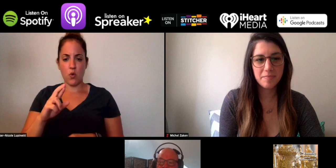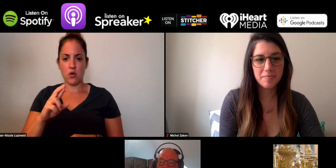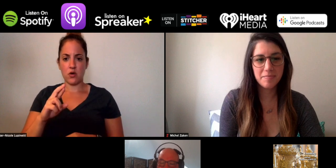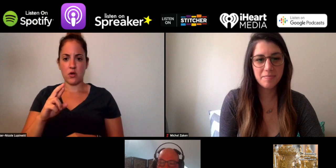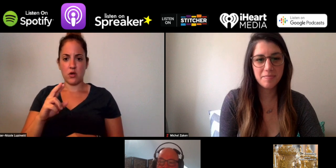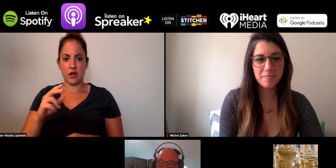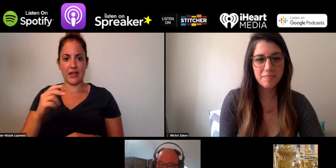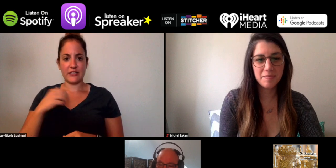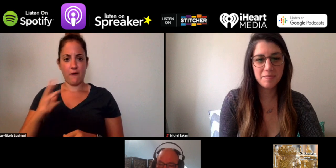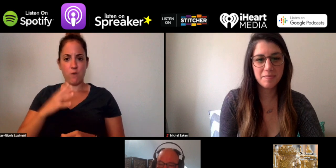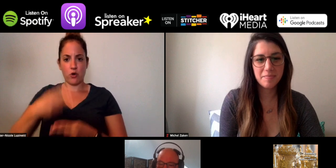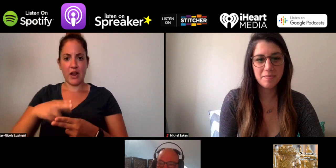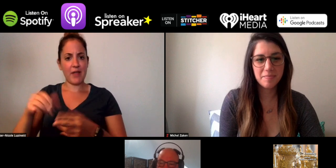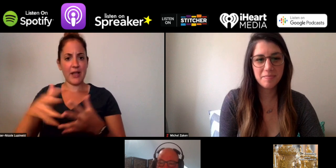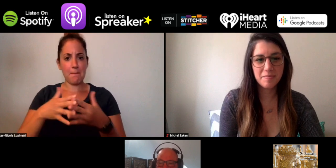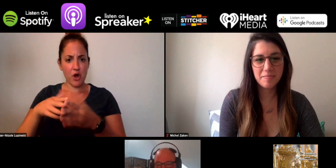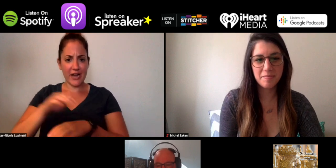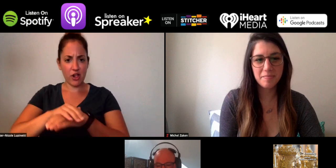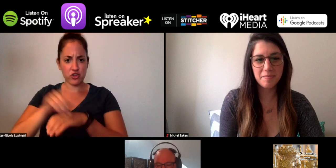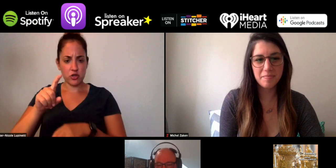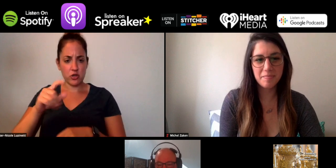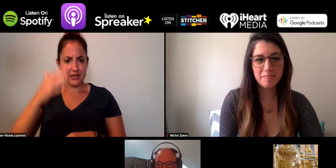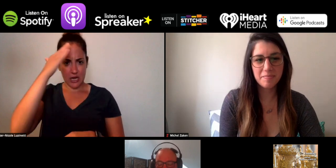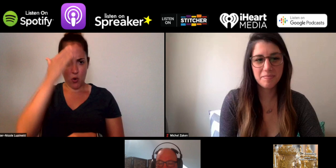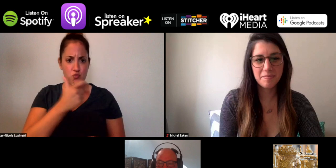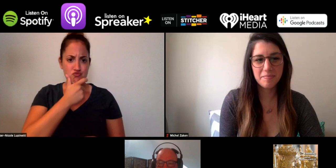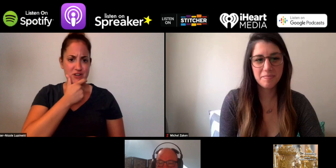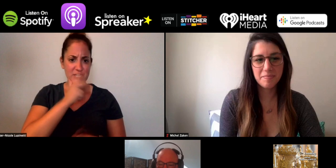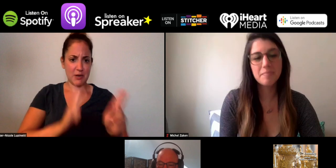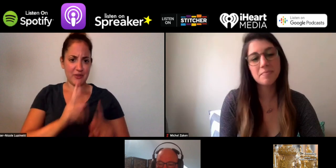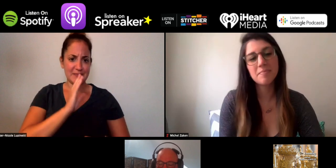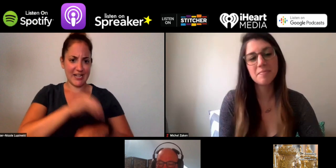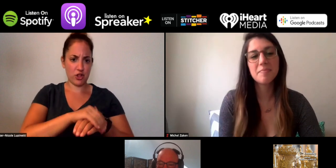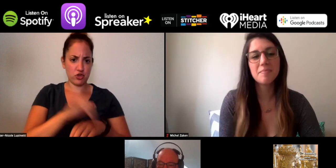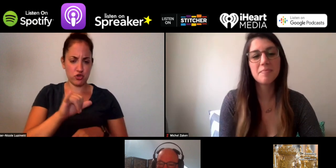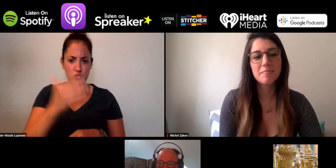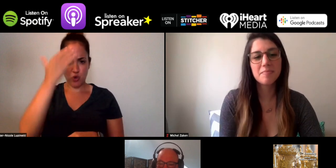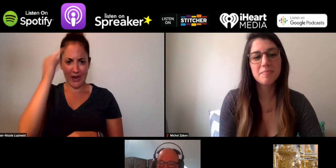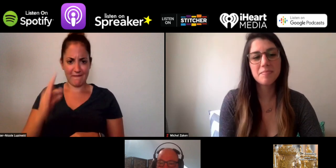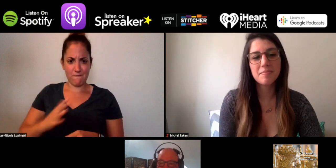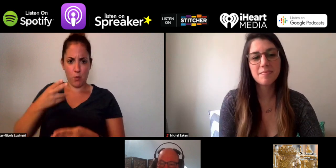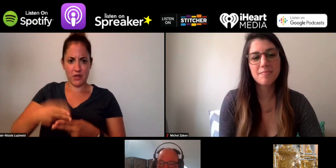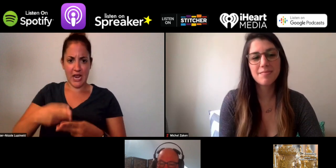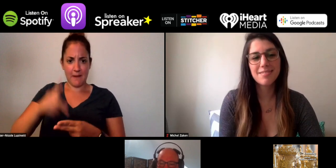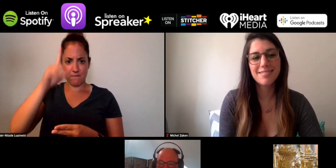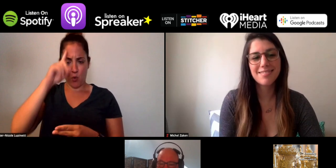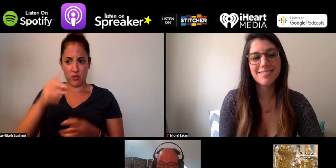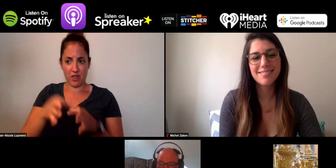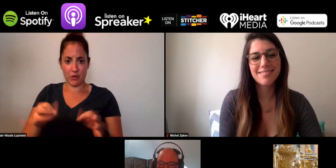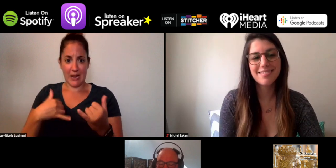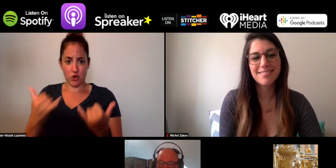is there a formal name like American English? Because British speak English too. Do you know, is there a formal name for the language that I'm